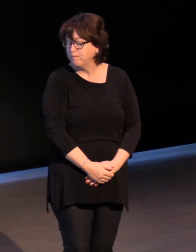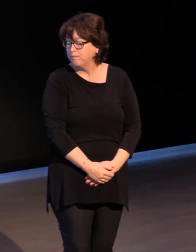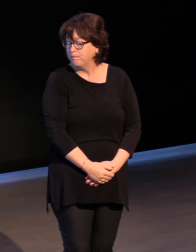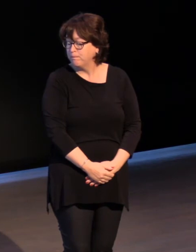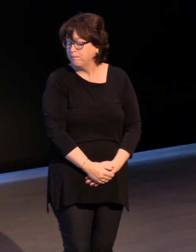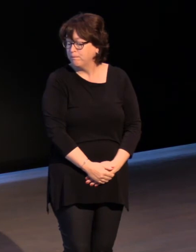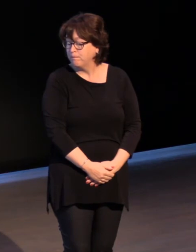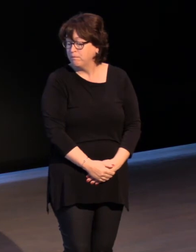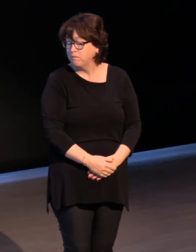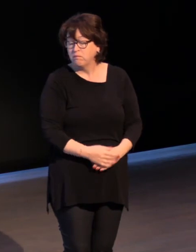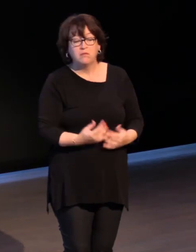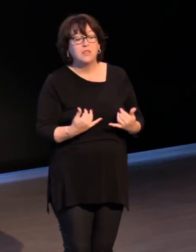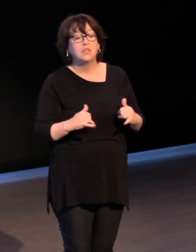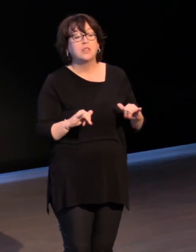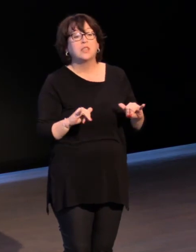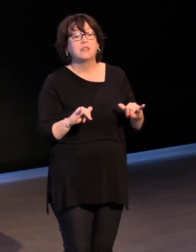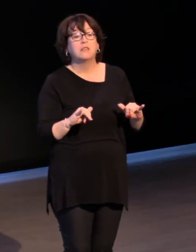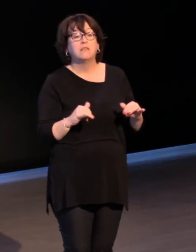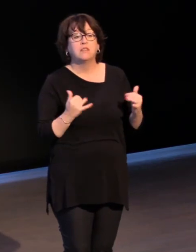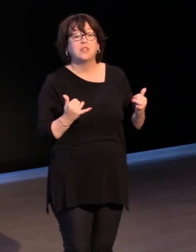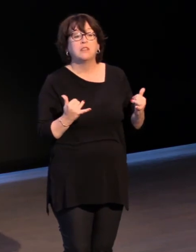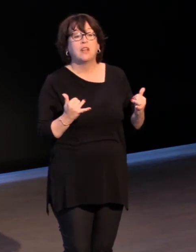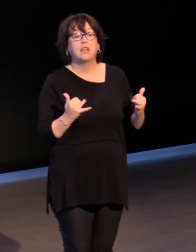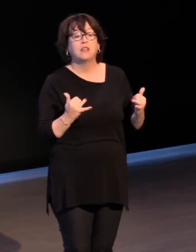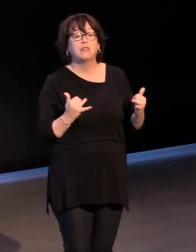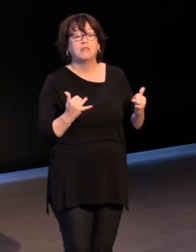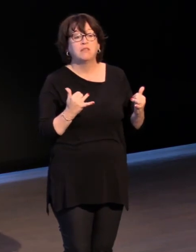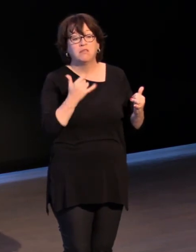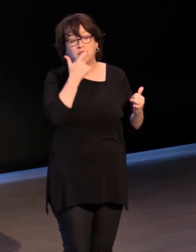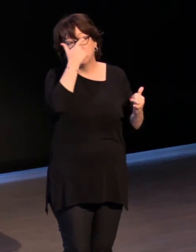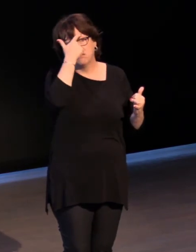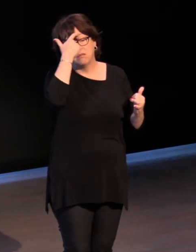Even today, these are my nightmares.